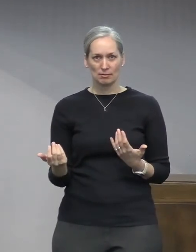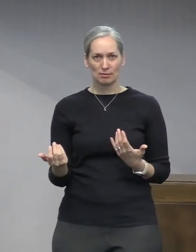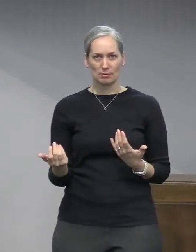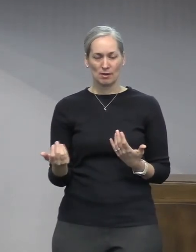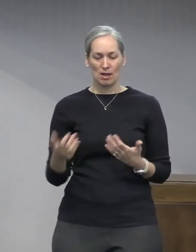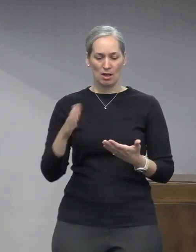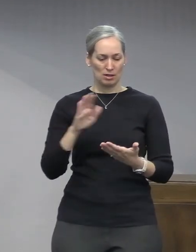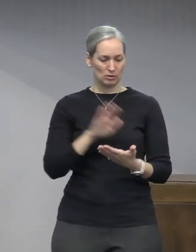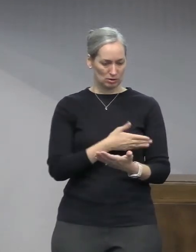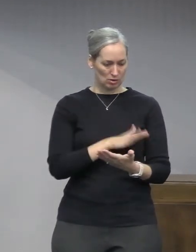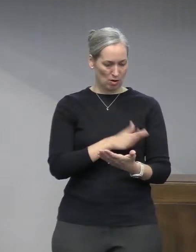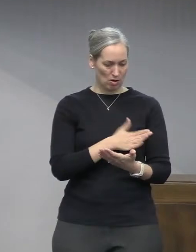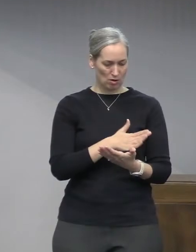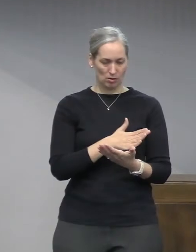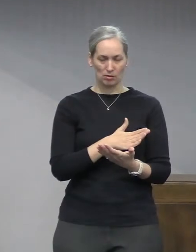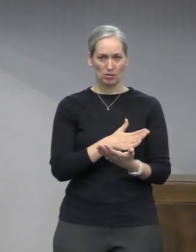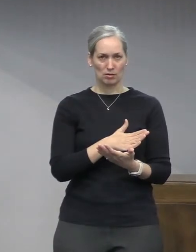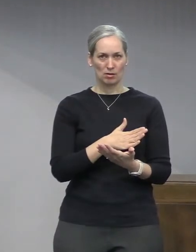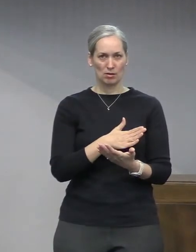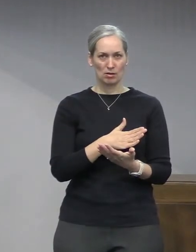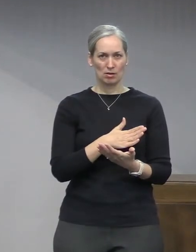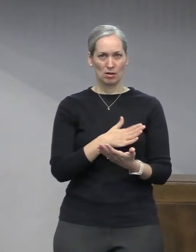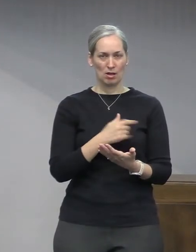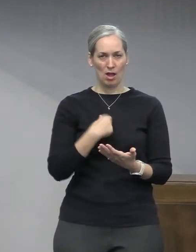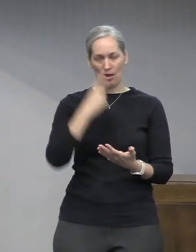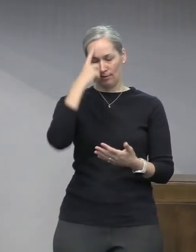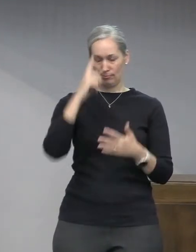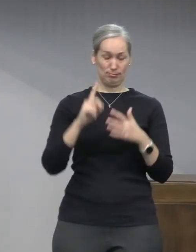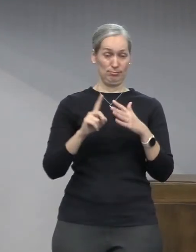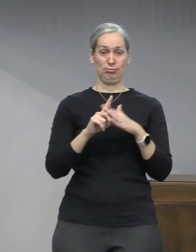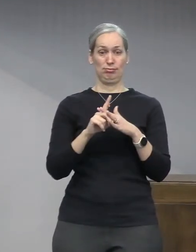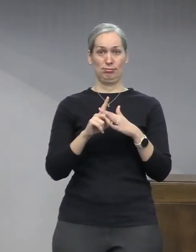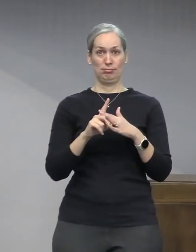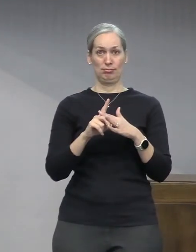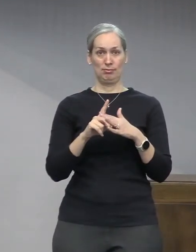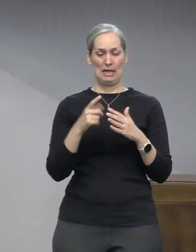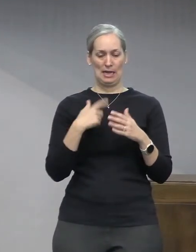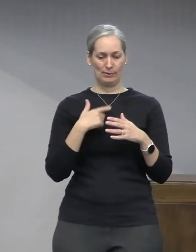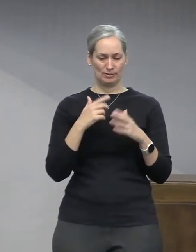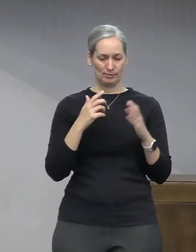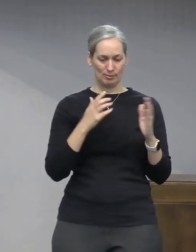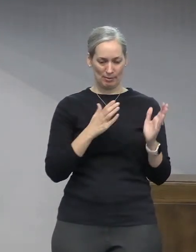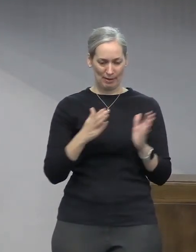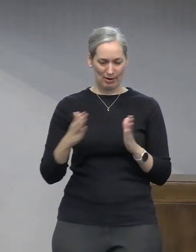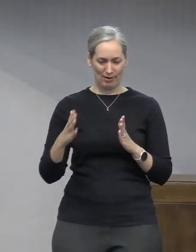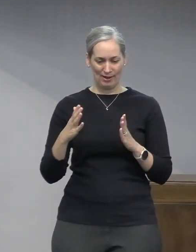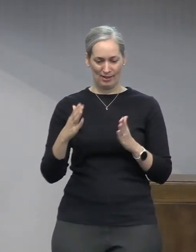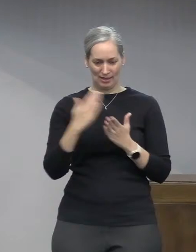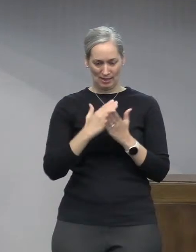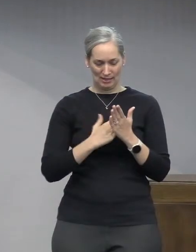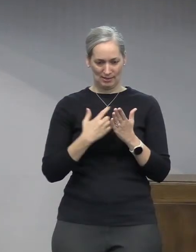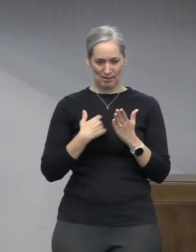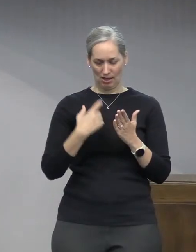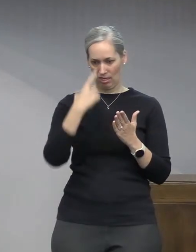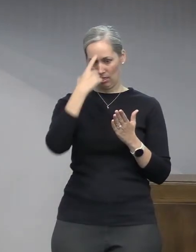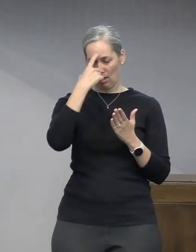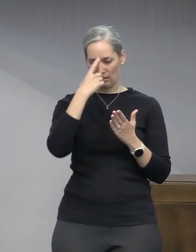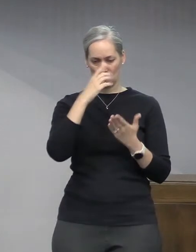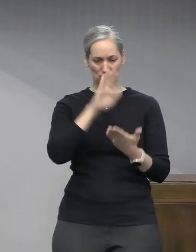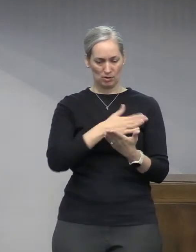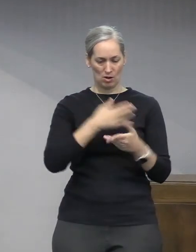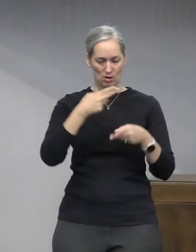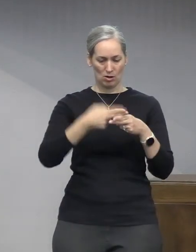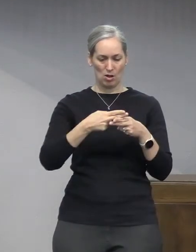A song kept coming to my thinking as I was preparing this lesson. You might be familiar with this, the song The Motions by Matthew